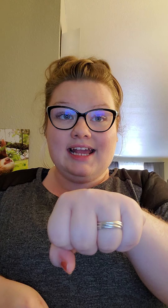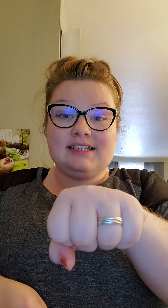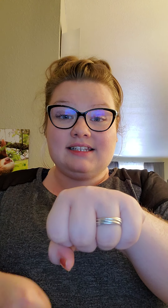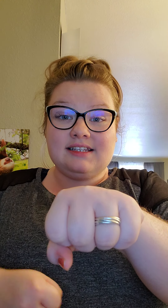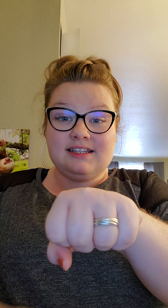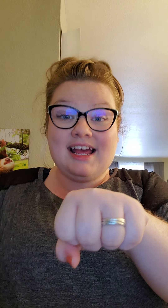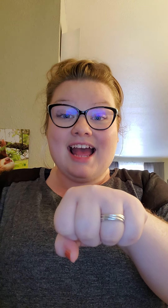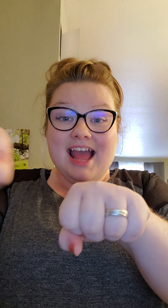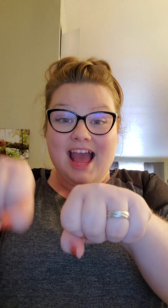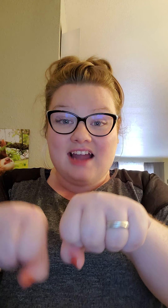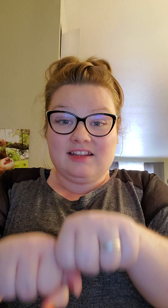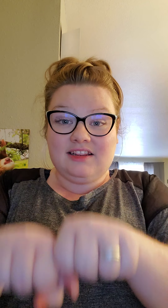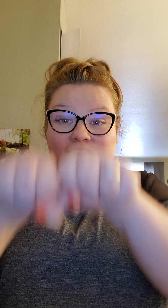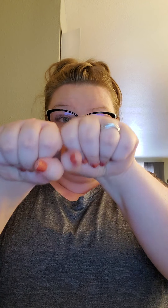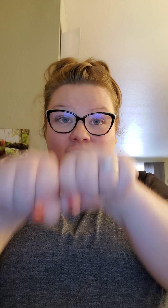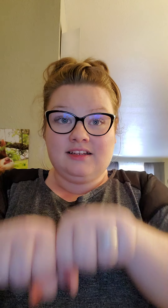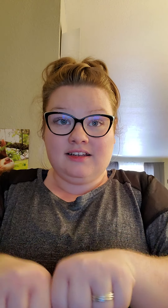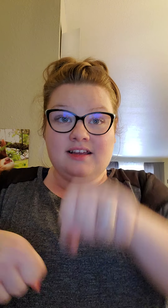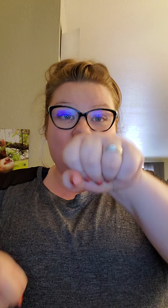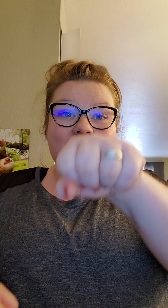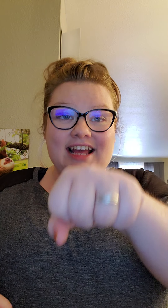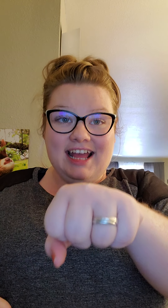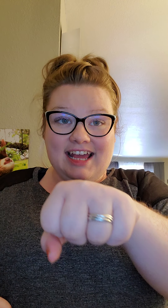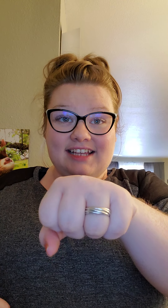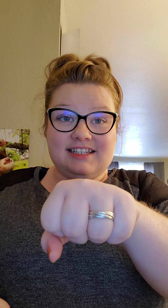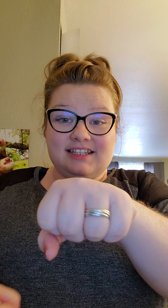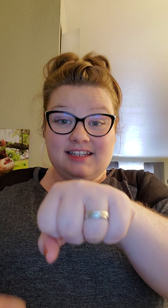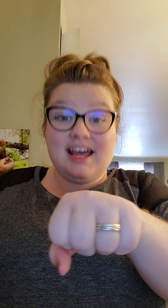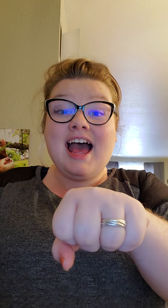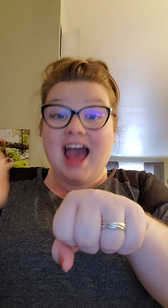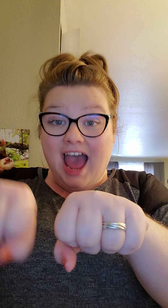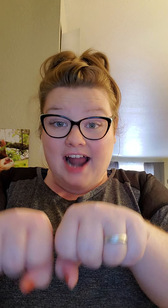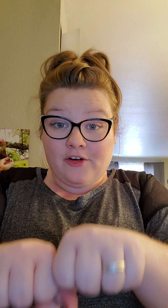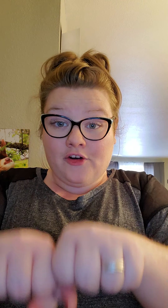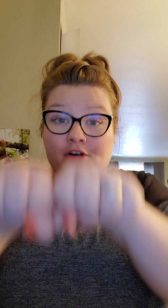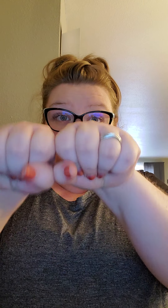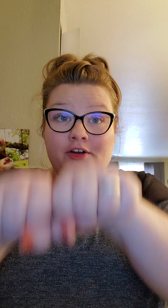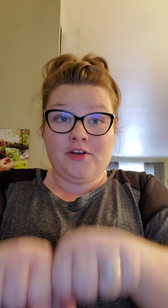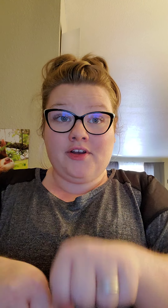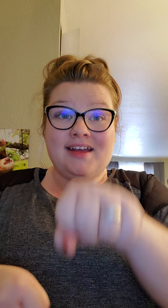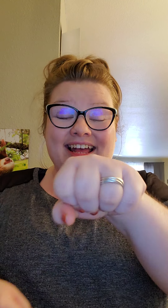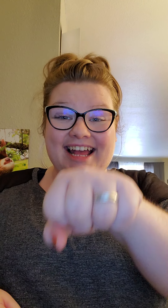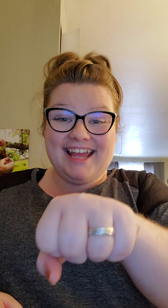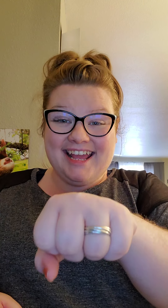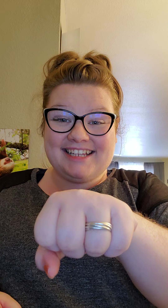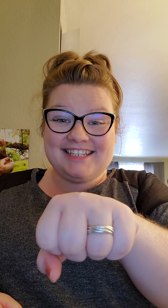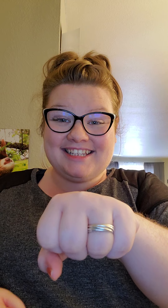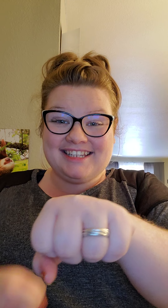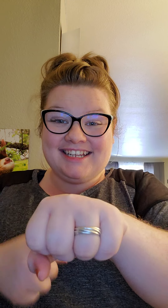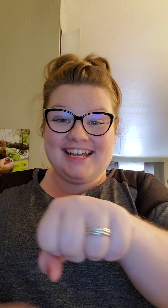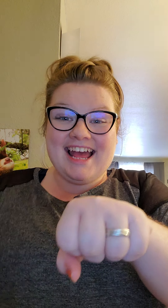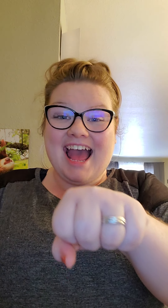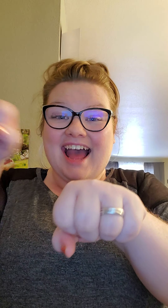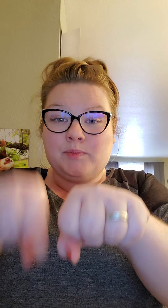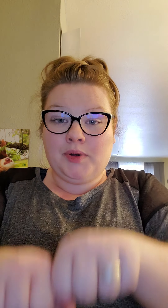Ace. Add l. Ace. Add er. Ace. Add p.